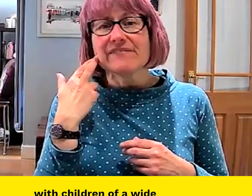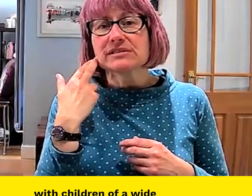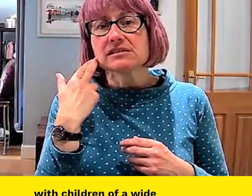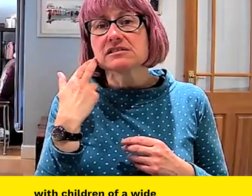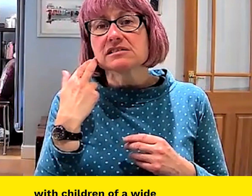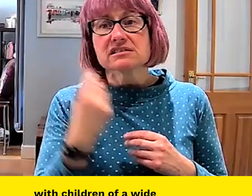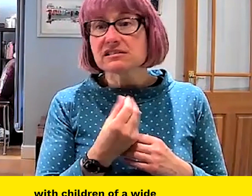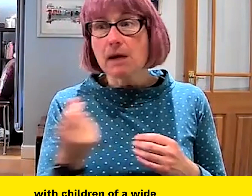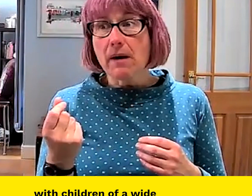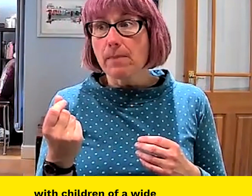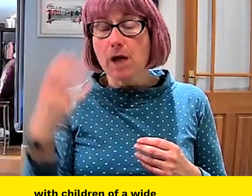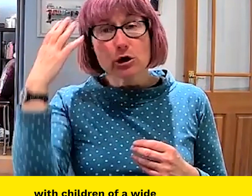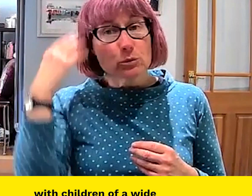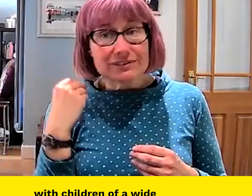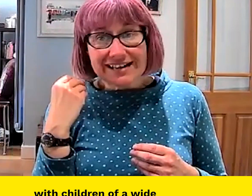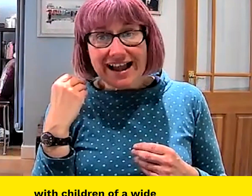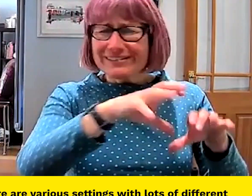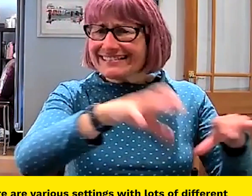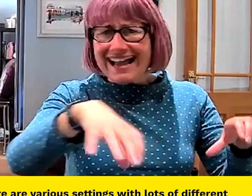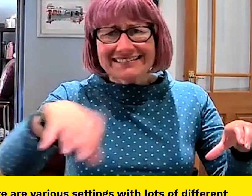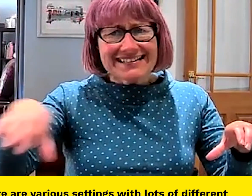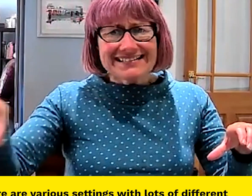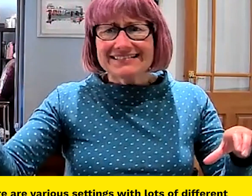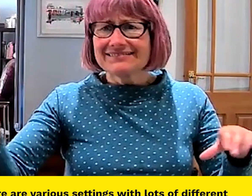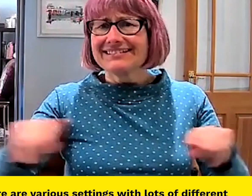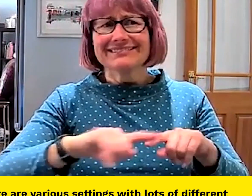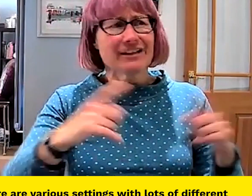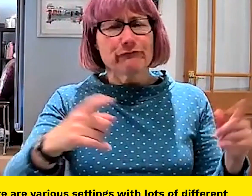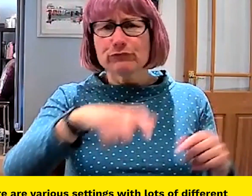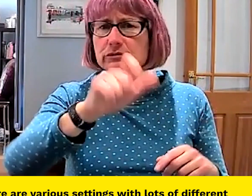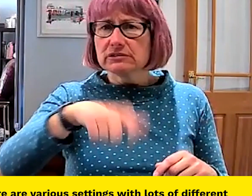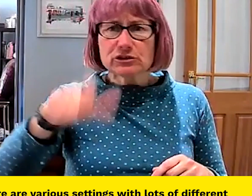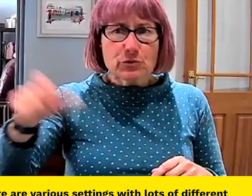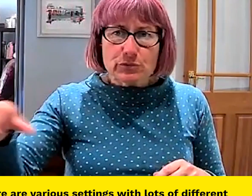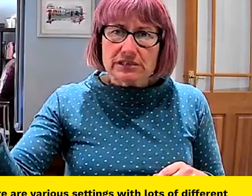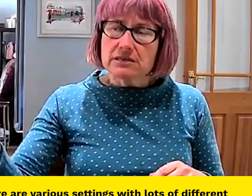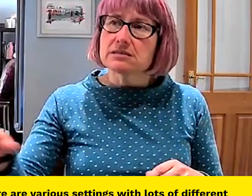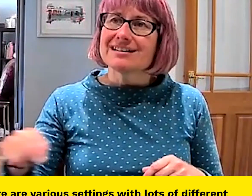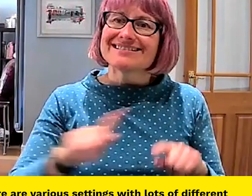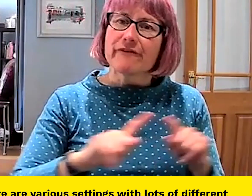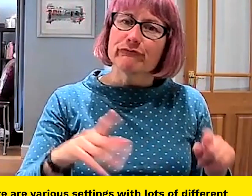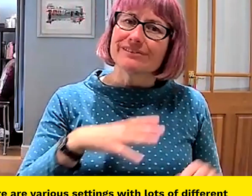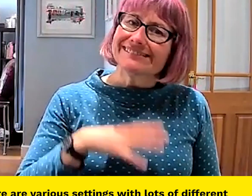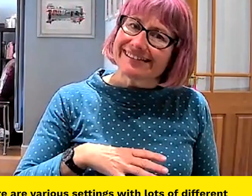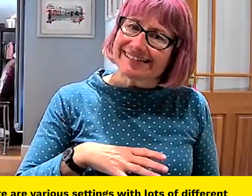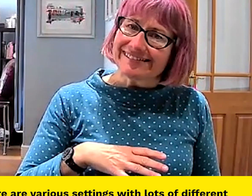children of a wide range of deafness. So there are various settings with lots of different students who have different